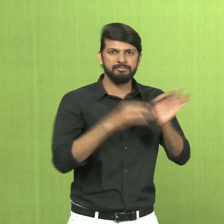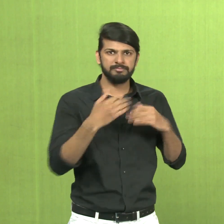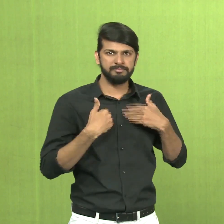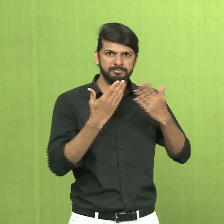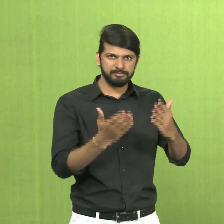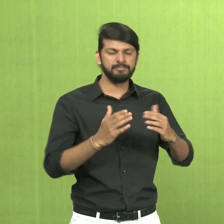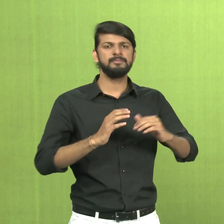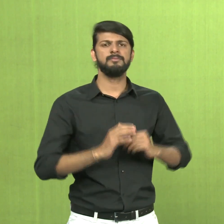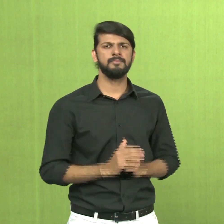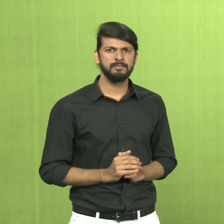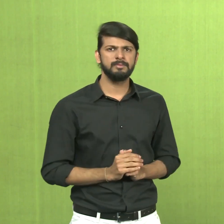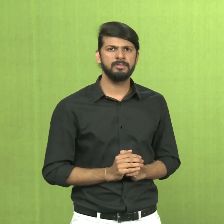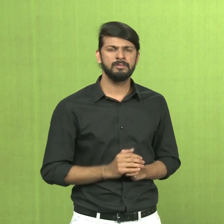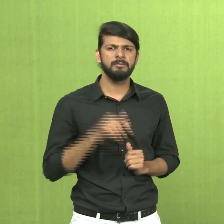Sita Swayamvar general description.